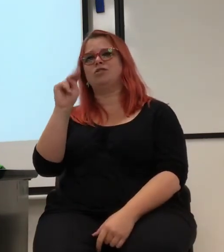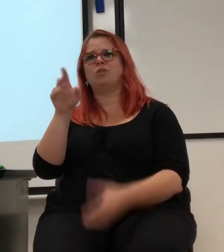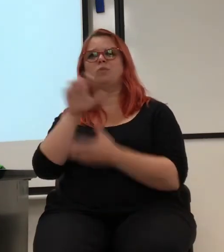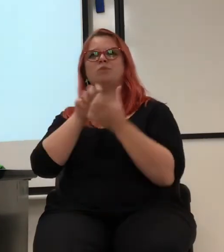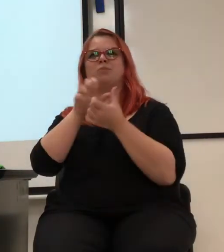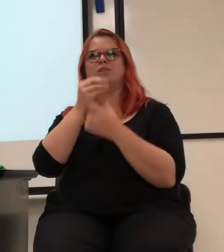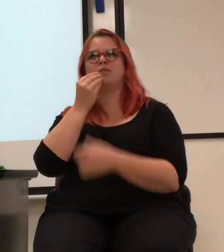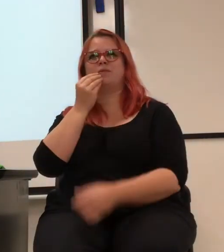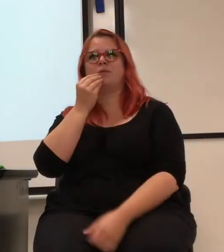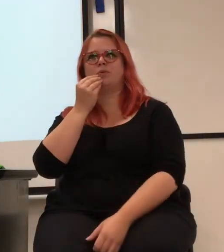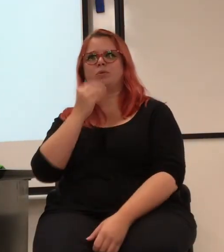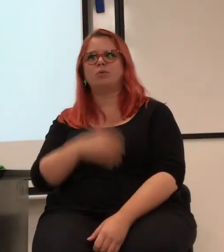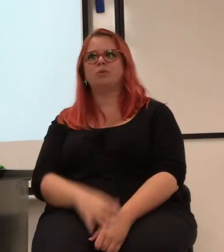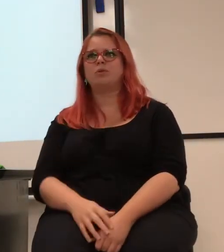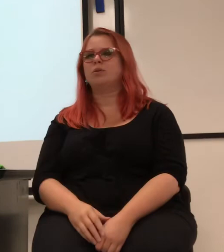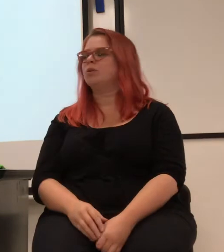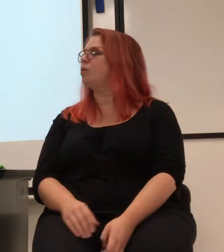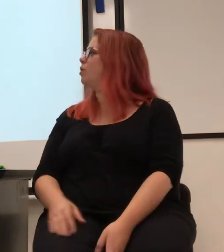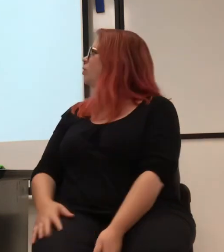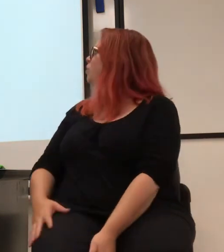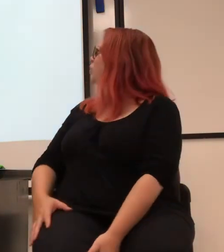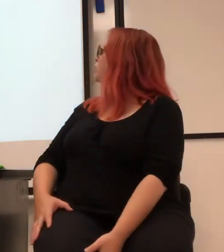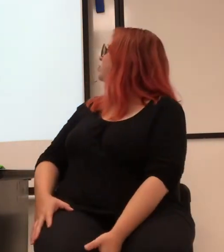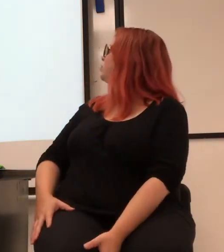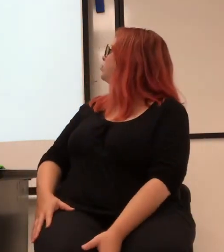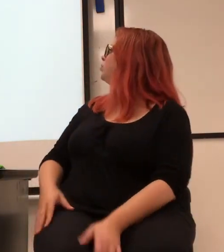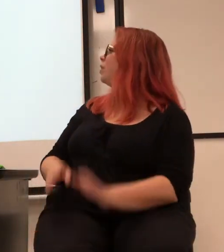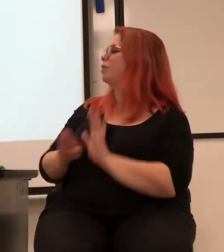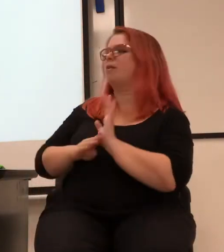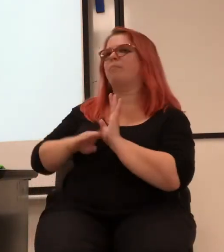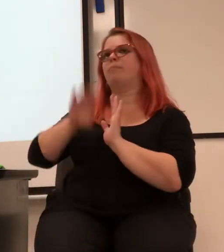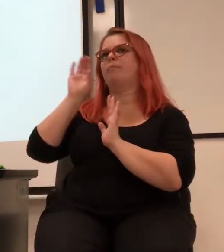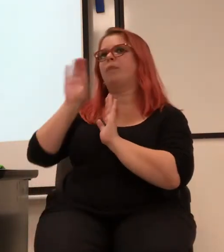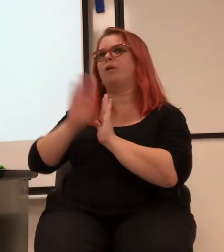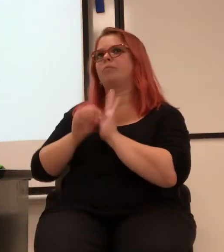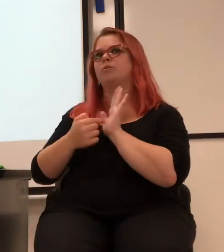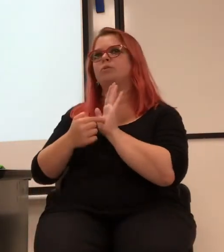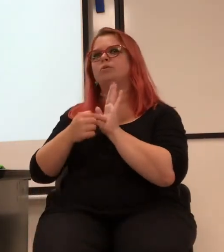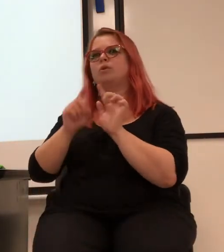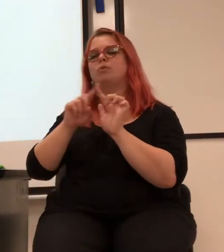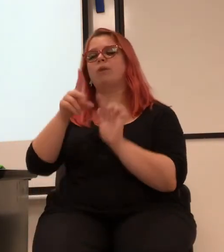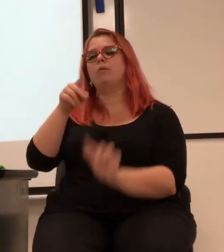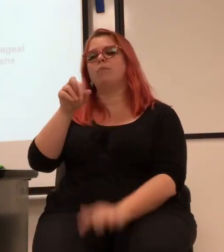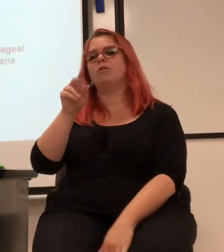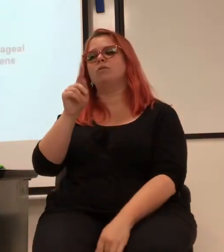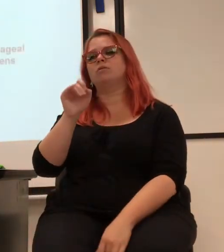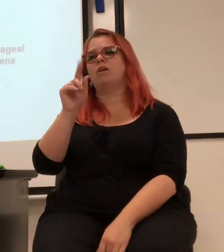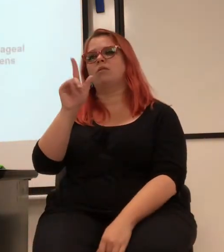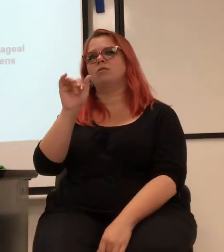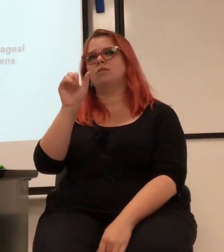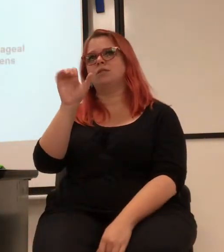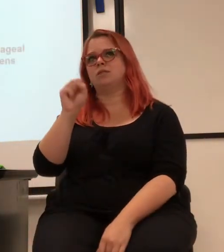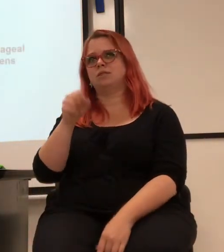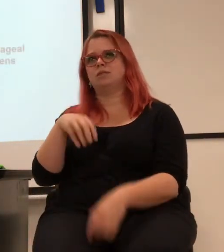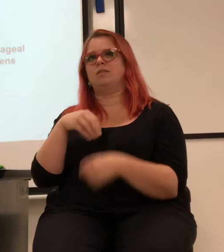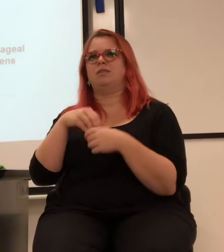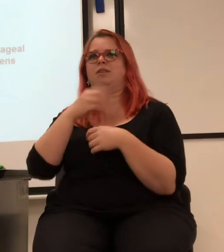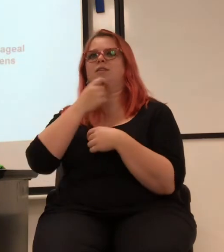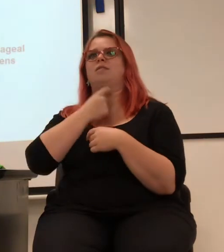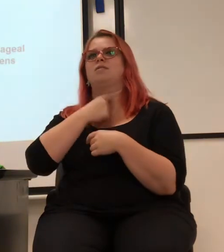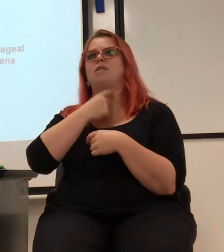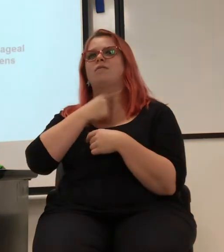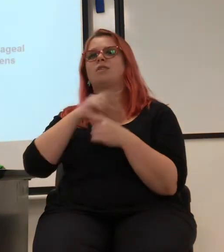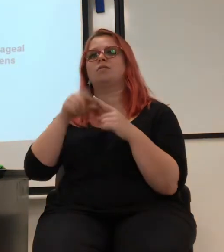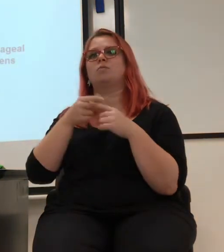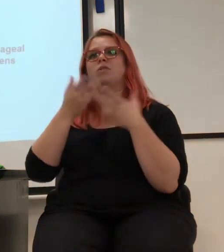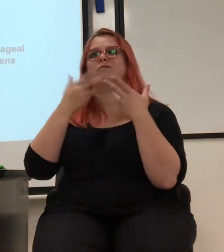bottom there. But peristalsis is for the esophagus. When it gets through the esophageal